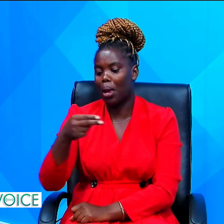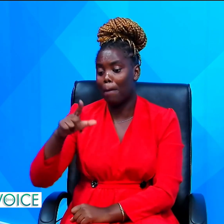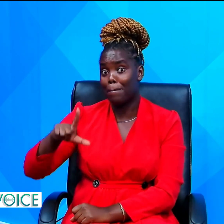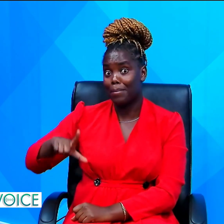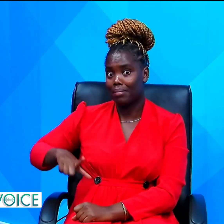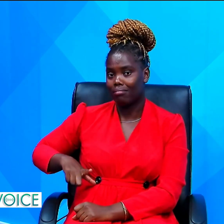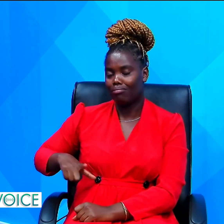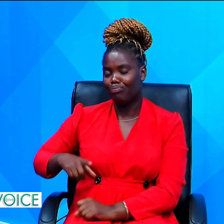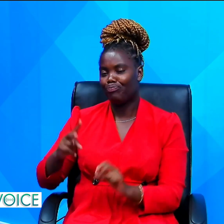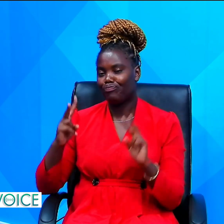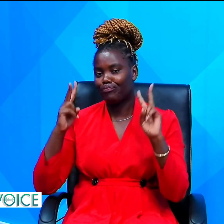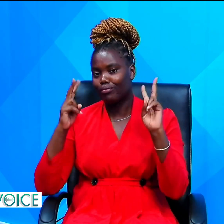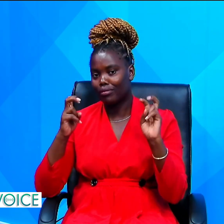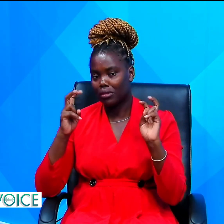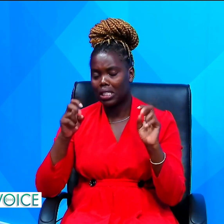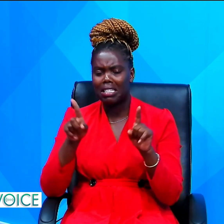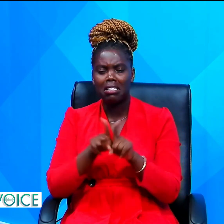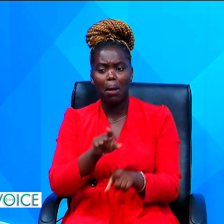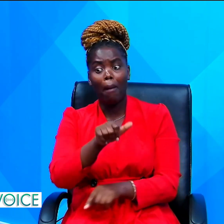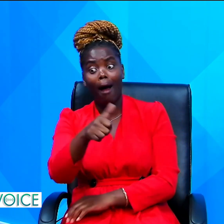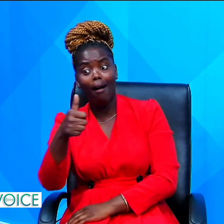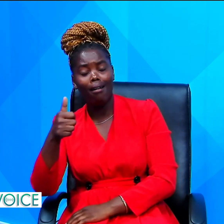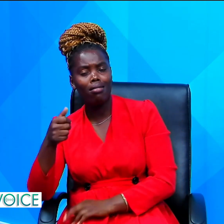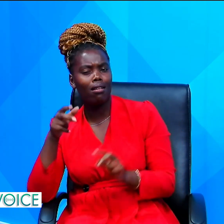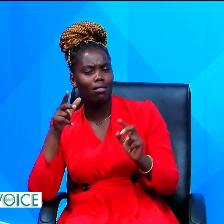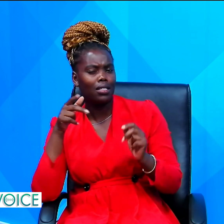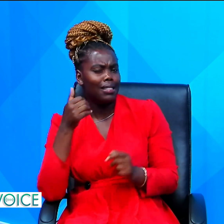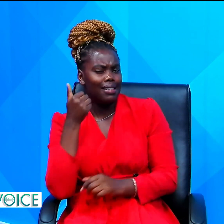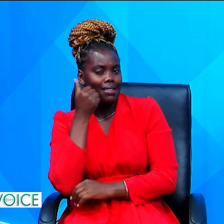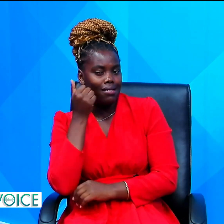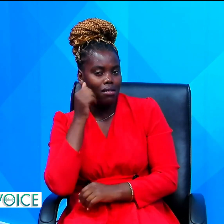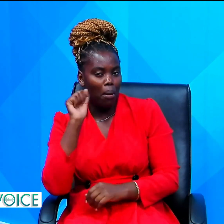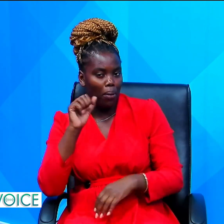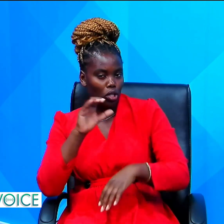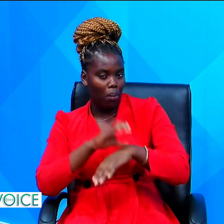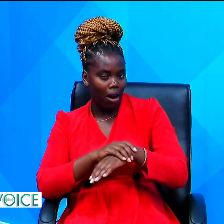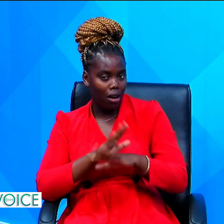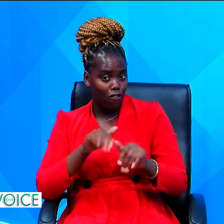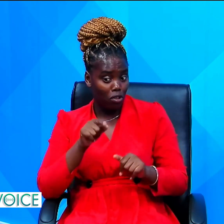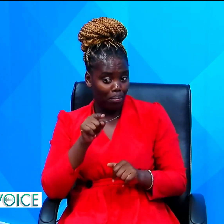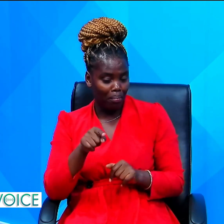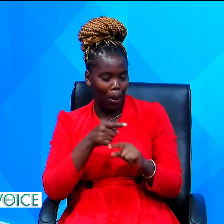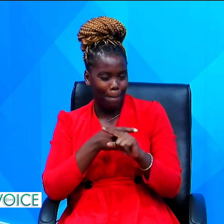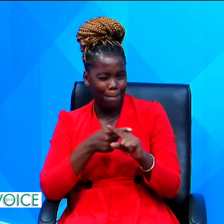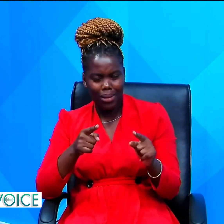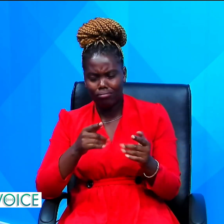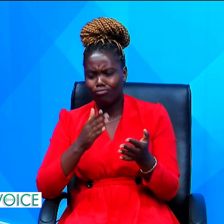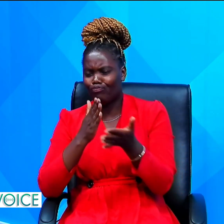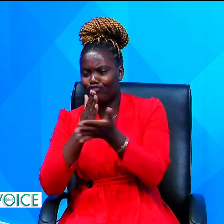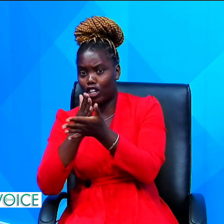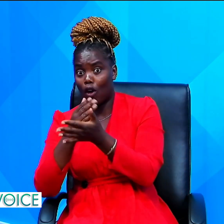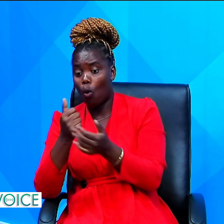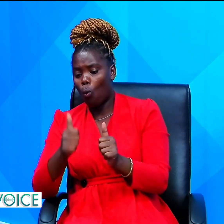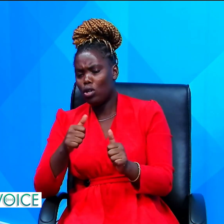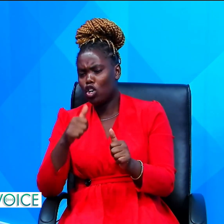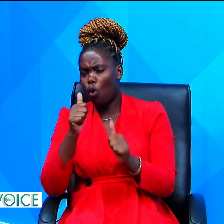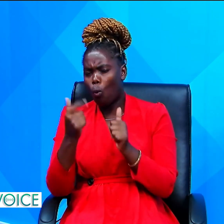virus. And also from other sickness or from other disease, it